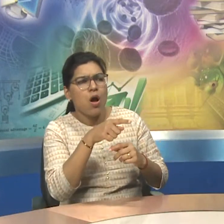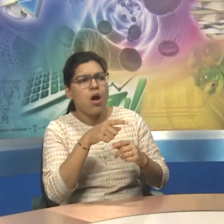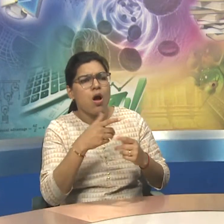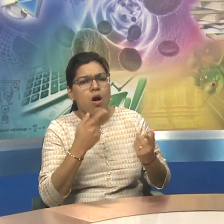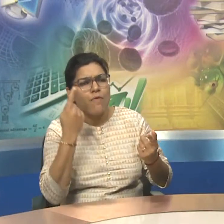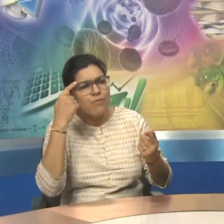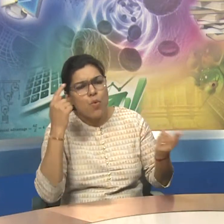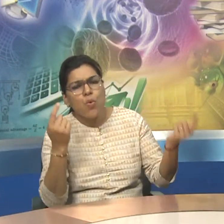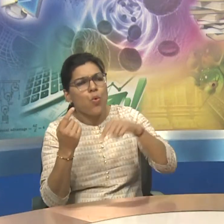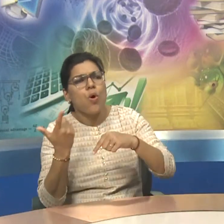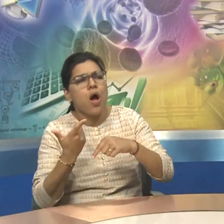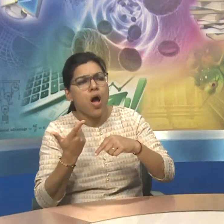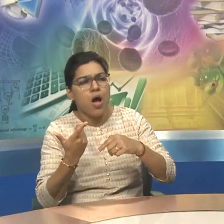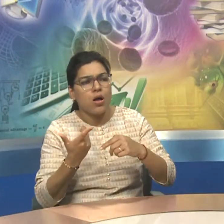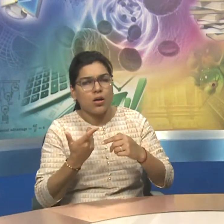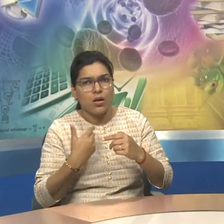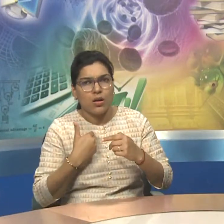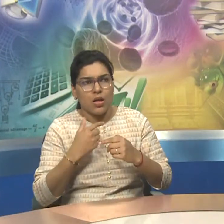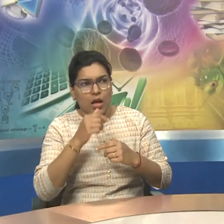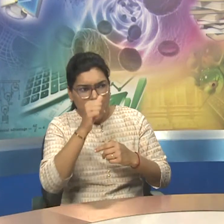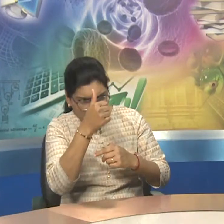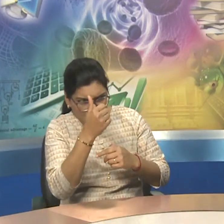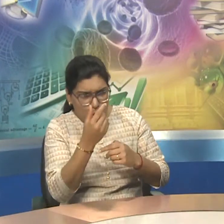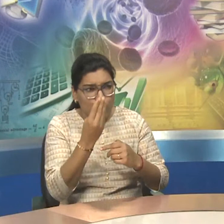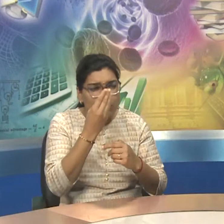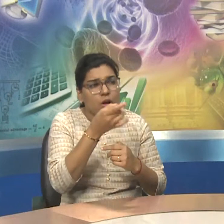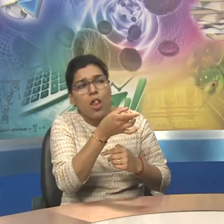resolutions of conflicts,